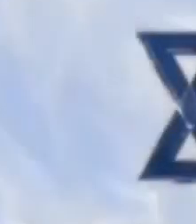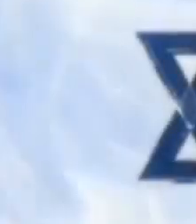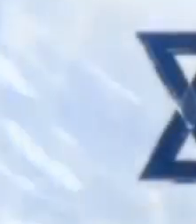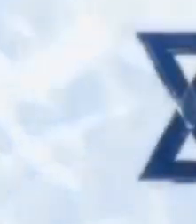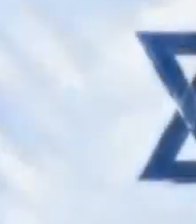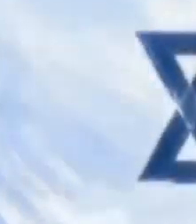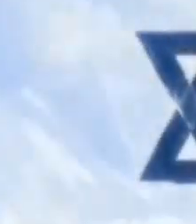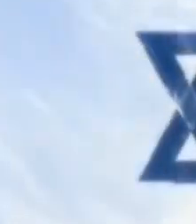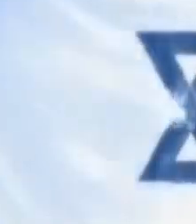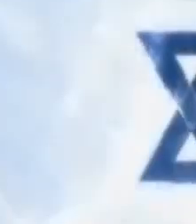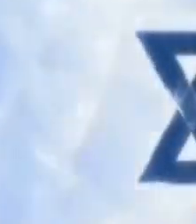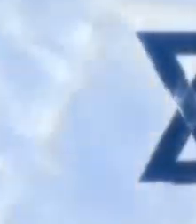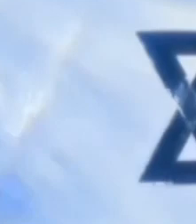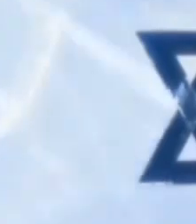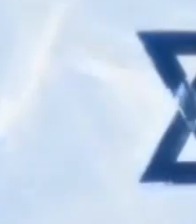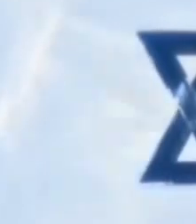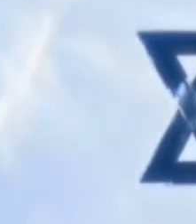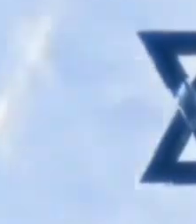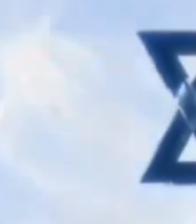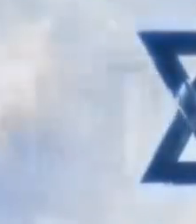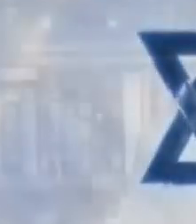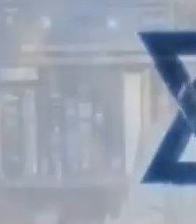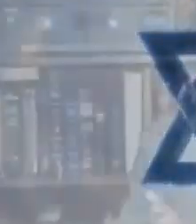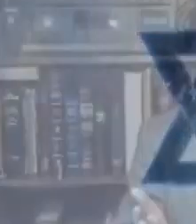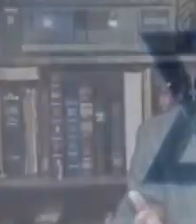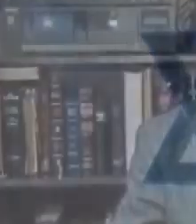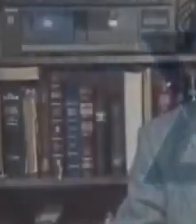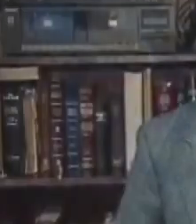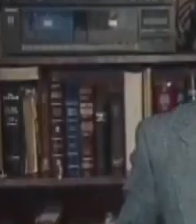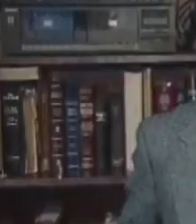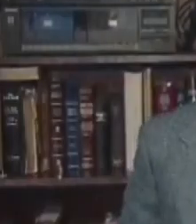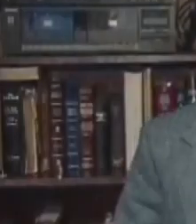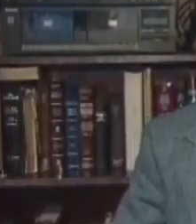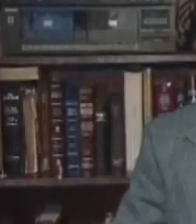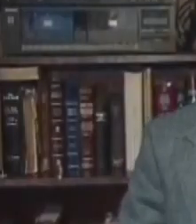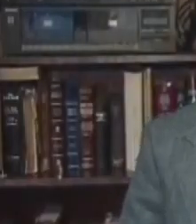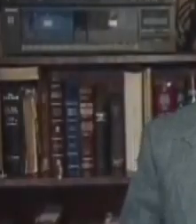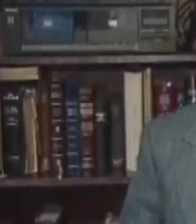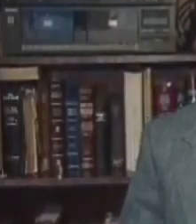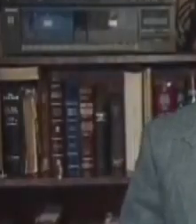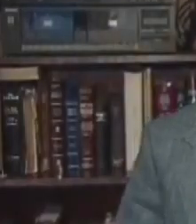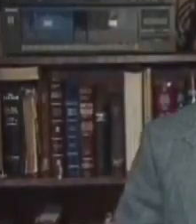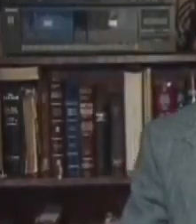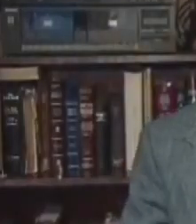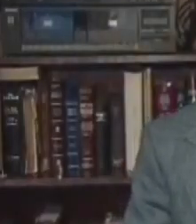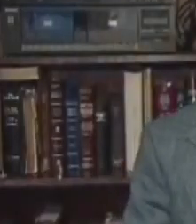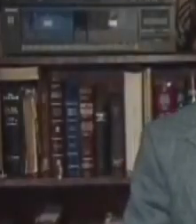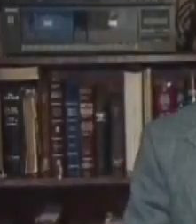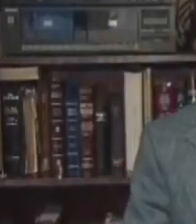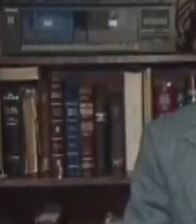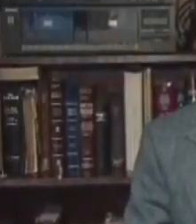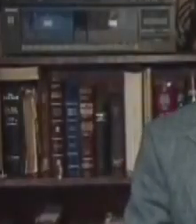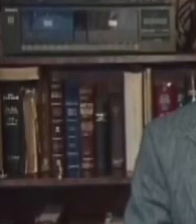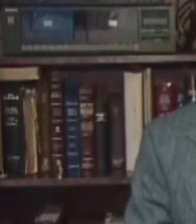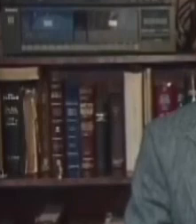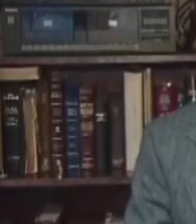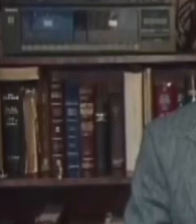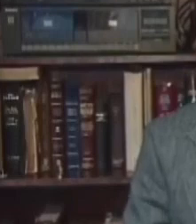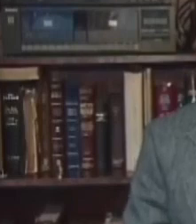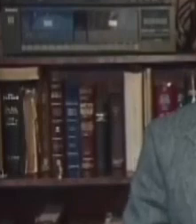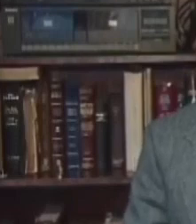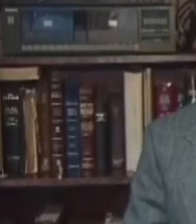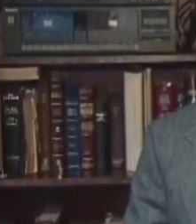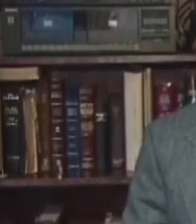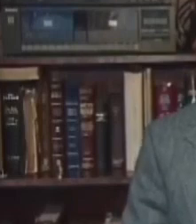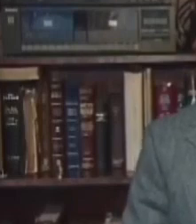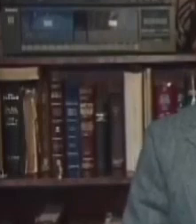Stay tuned for a short closing message from Rabbi Jim Appel. Shalom. I'm Messianic Rabbi Jim Appel, and I hope you enjoyed our TV program. It